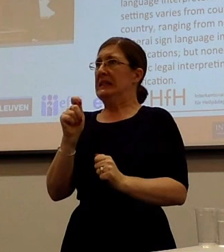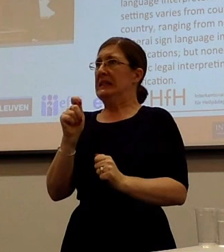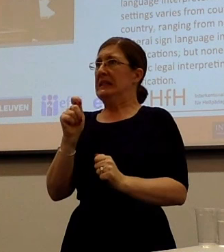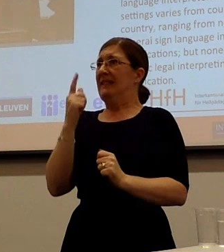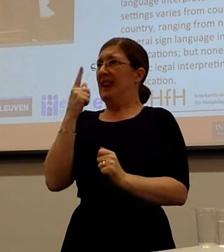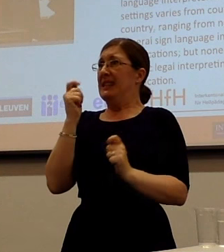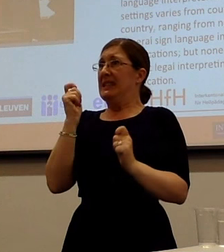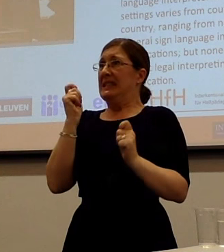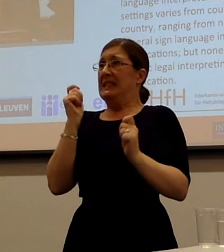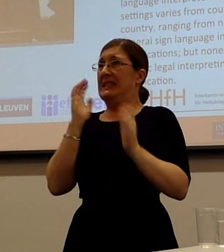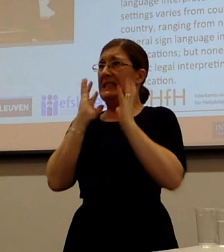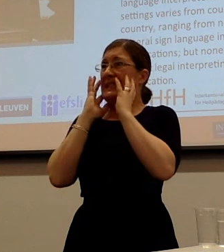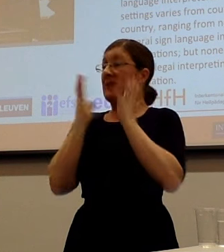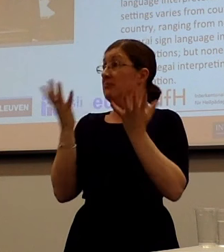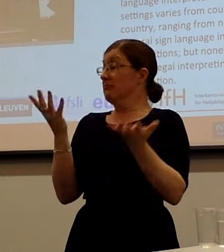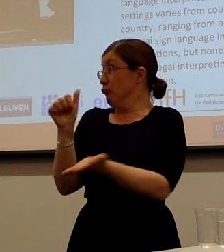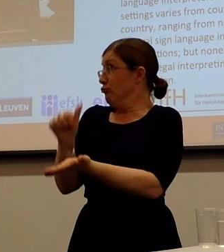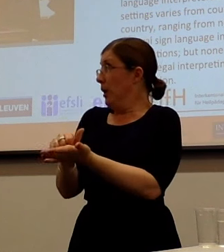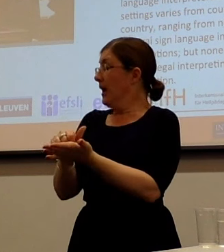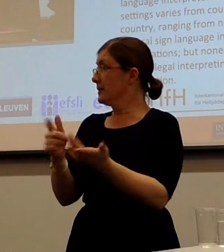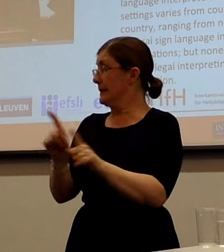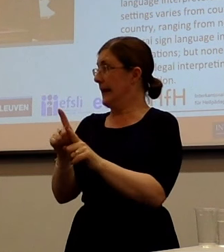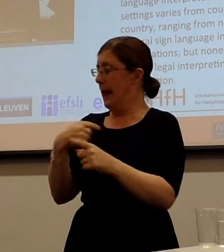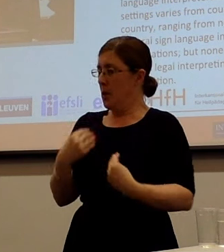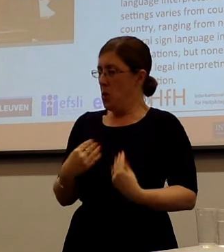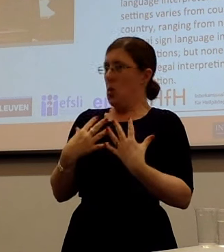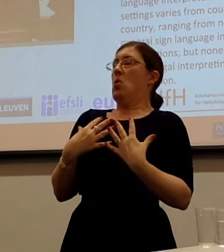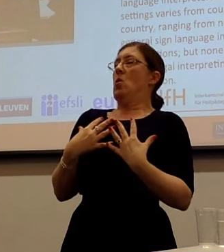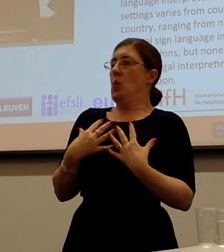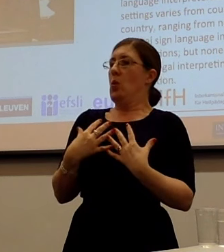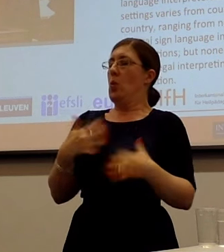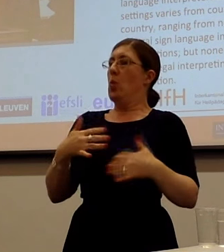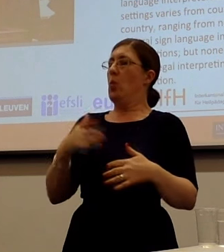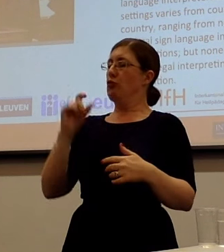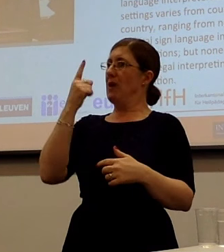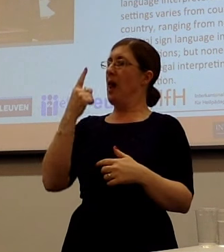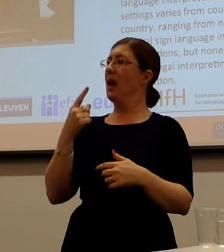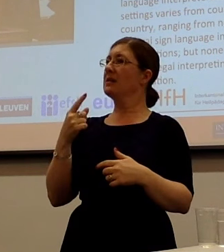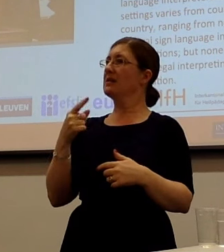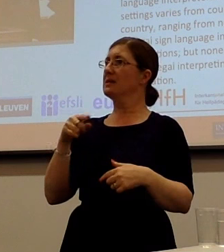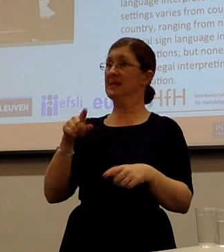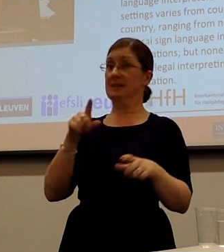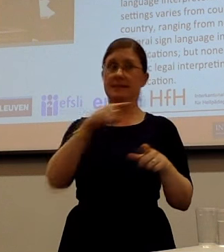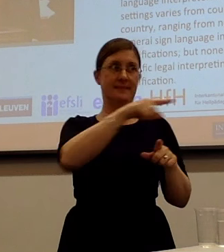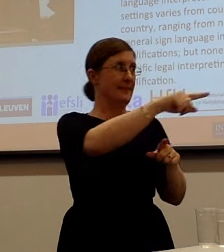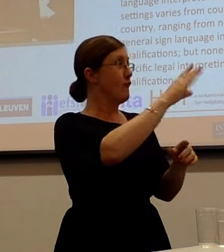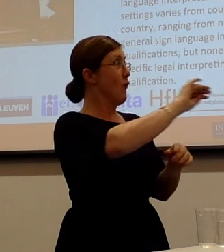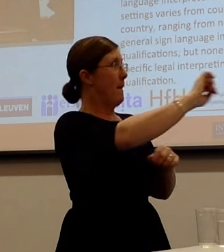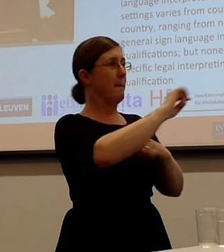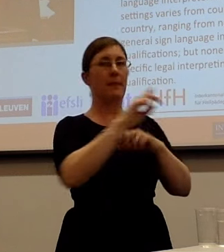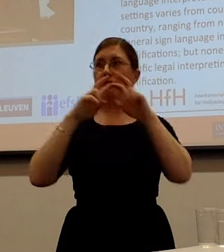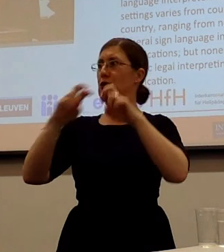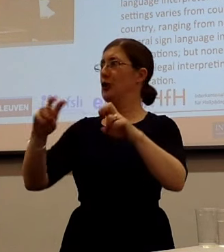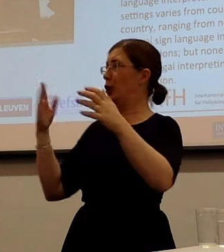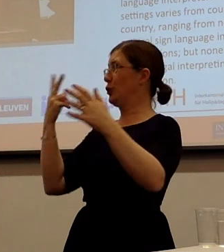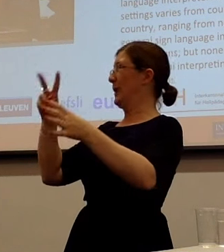legal settings. I can see people's faces are going, oh, really? Yeah, and I had the same reaction when I read those results, and you realise that, you know, this from